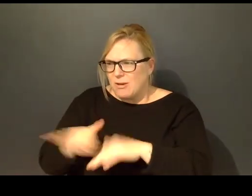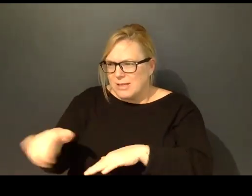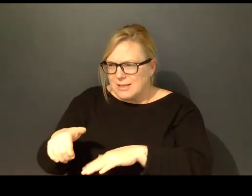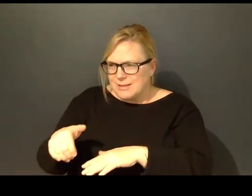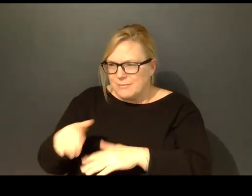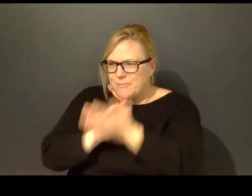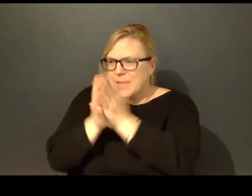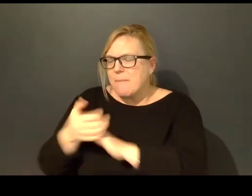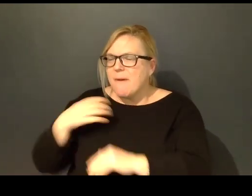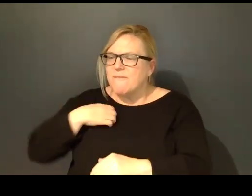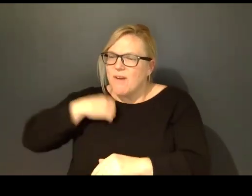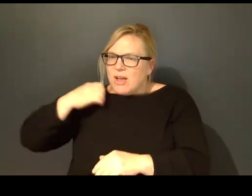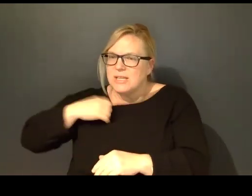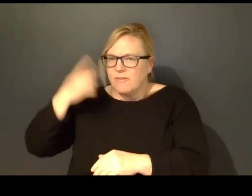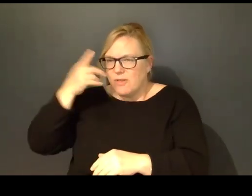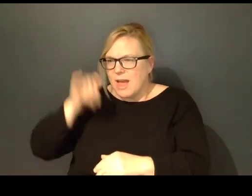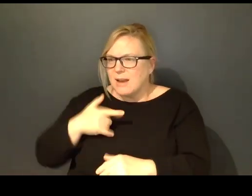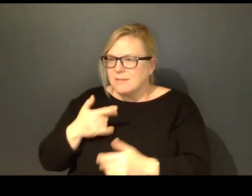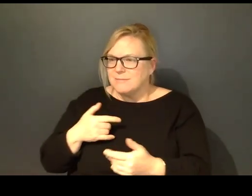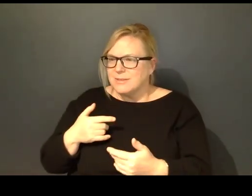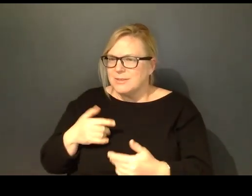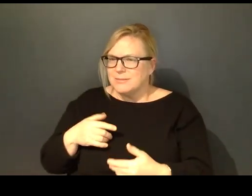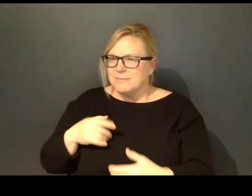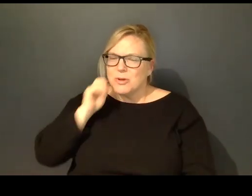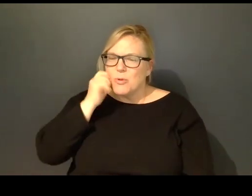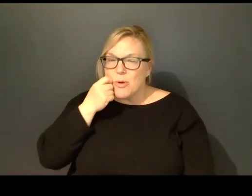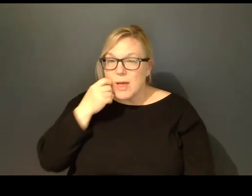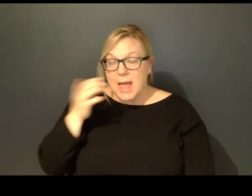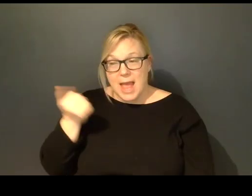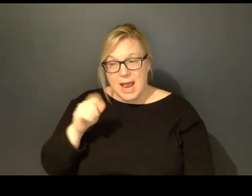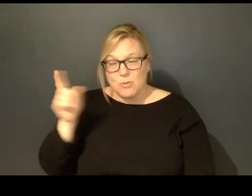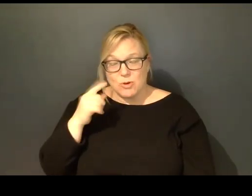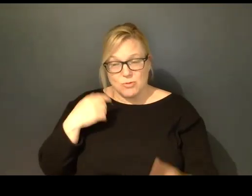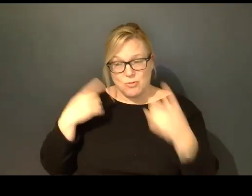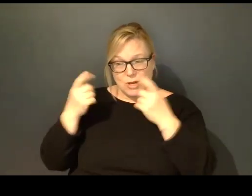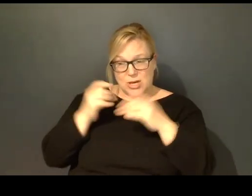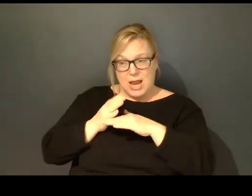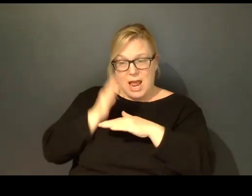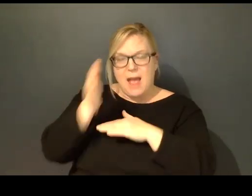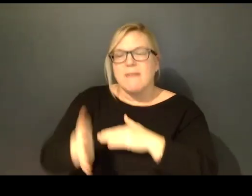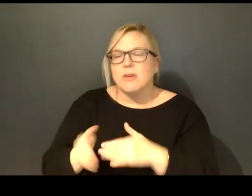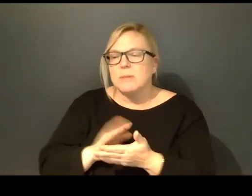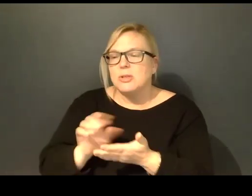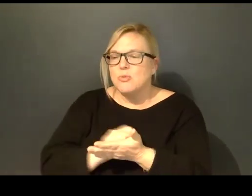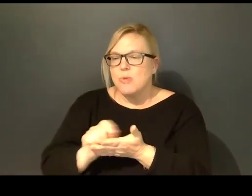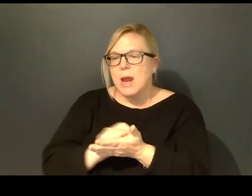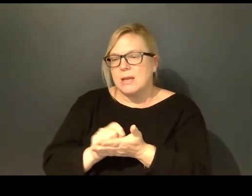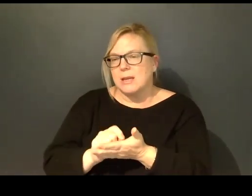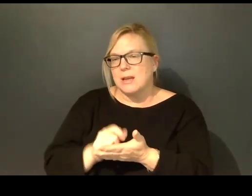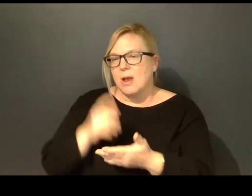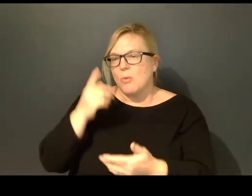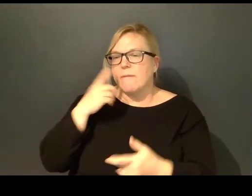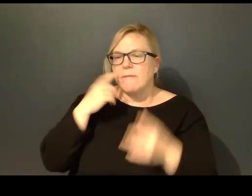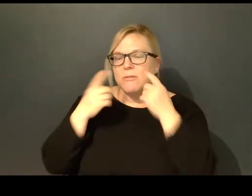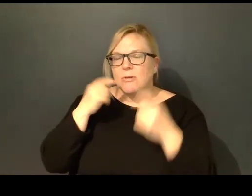anyone has any questions after this in the next little bit, you can write me at blake@reachability.org, and I will be finding out how to volunteer. I see Jeff's